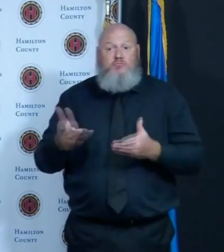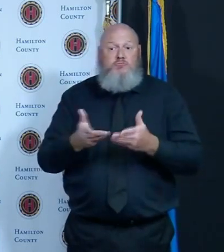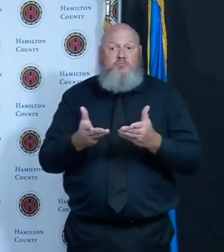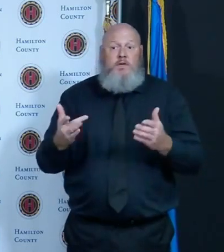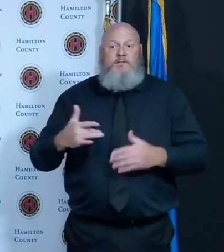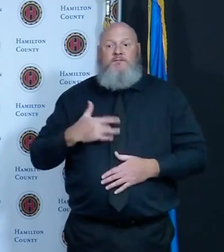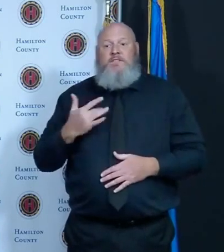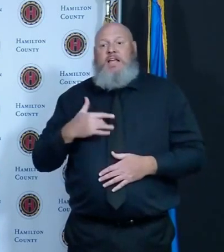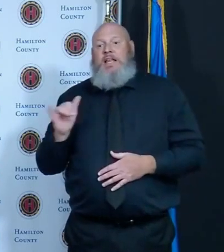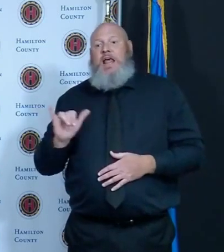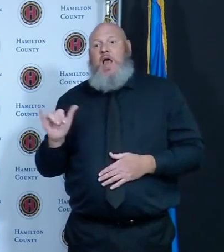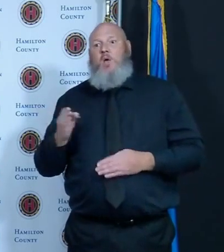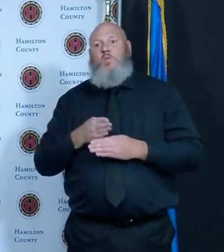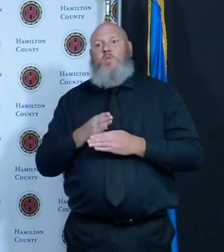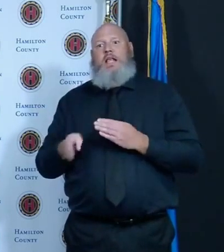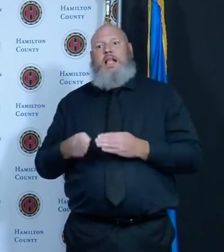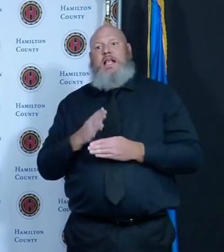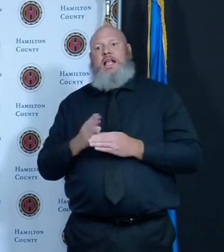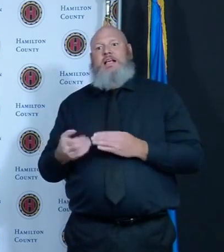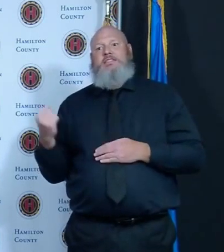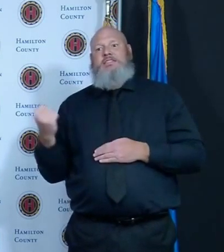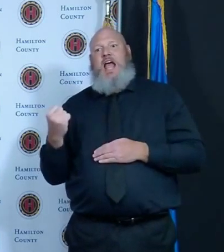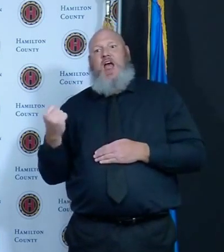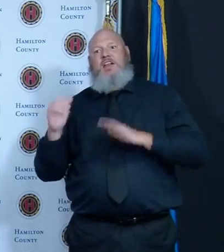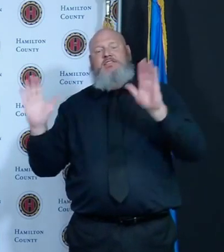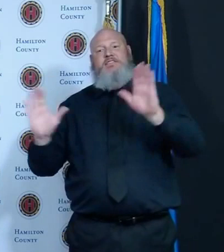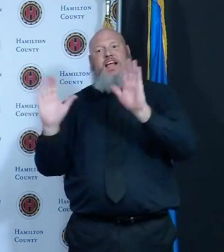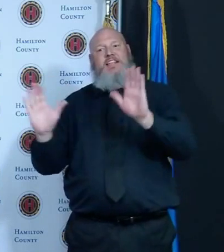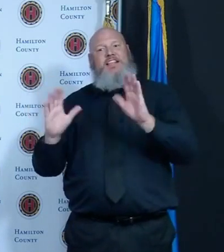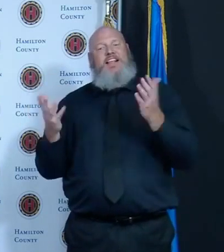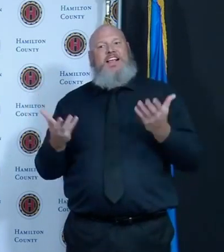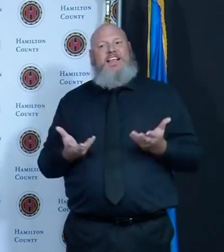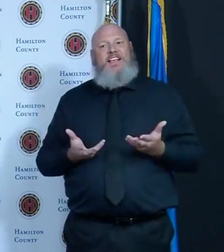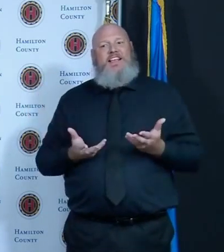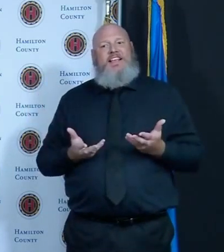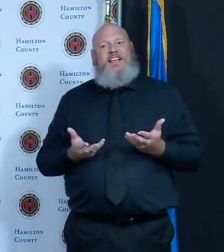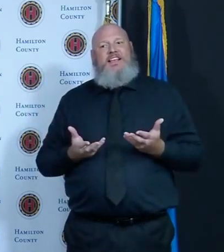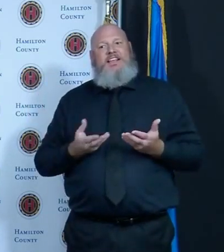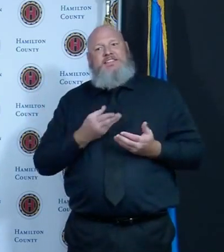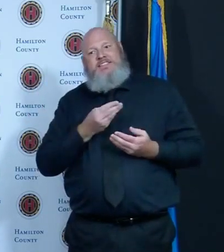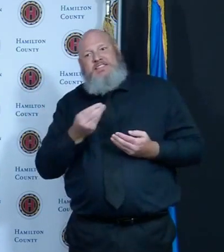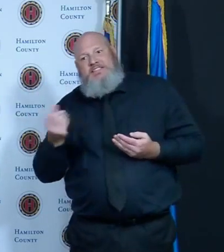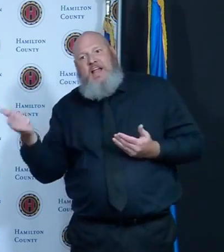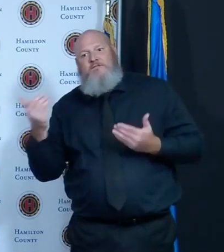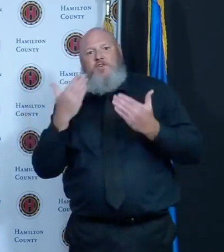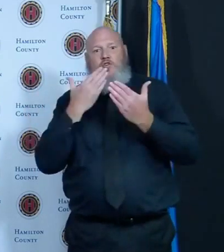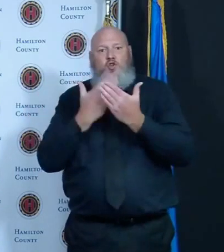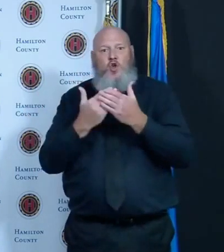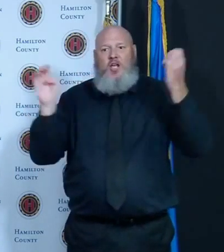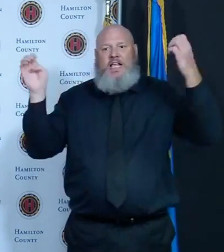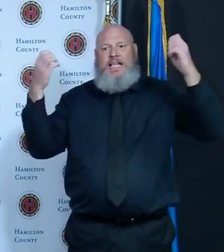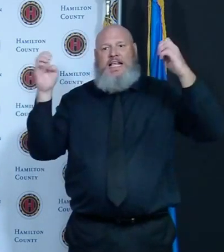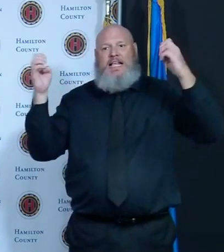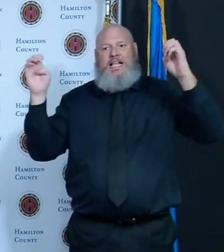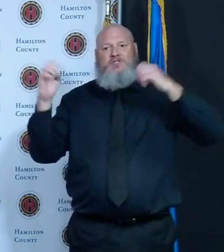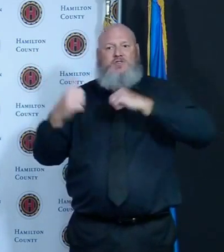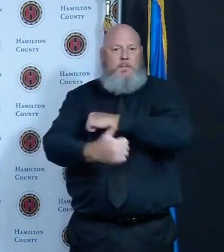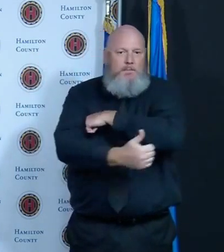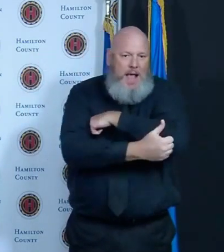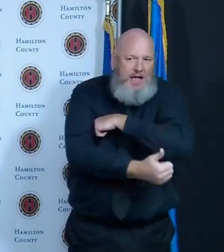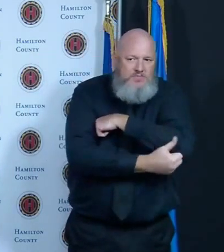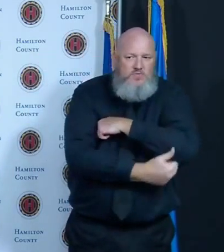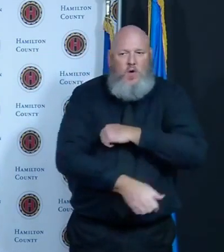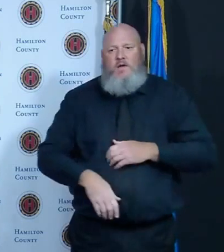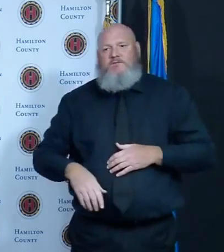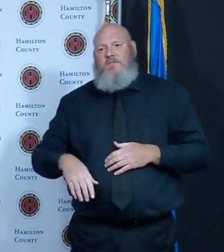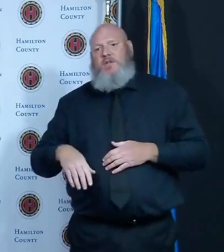where we are recognizing and celebrating some really important holidays, those being Easter, Passover, and Ramadan. And